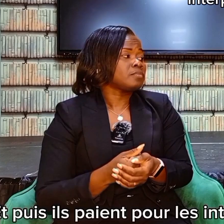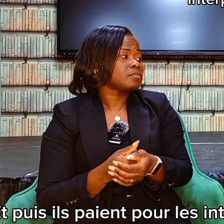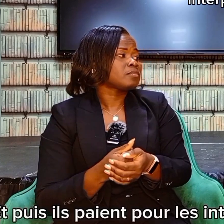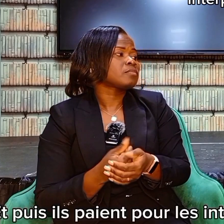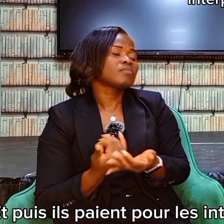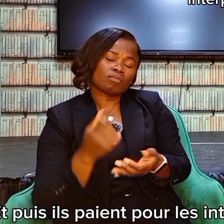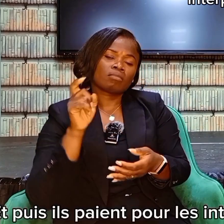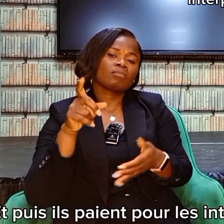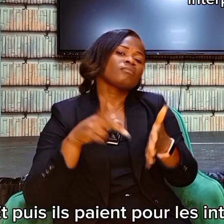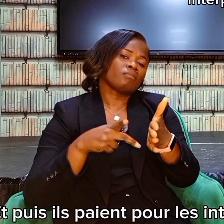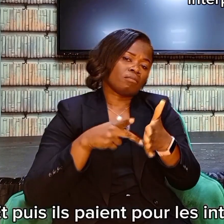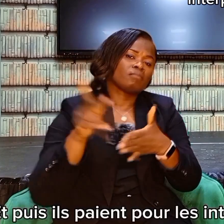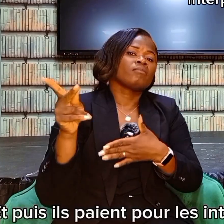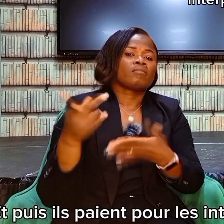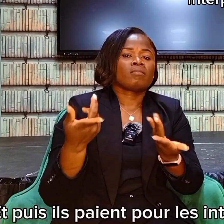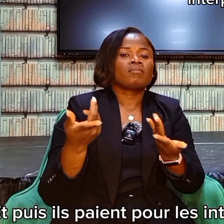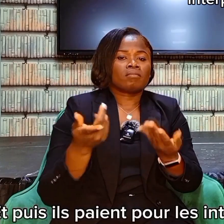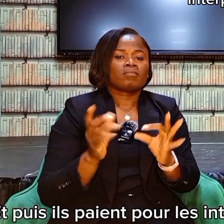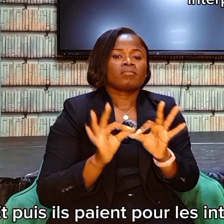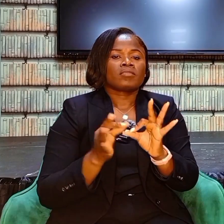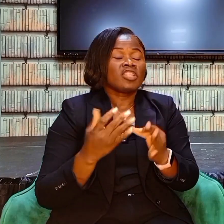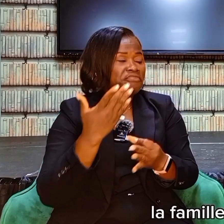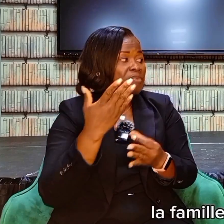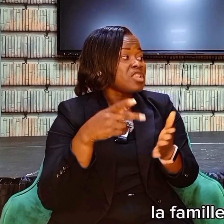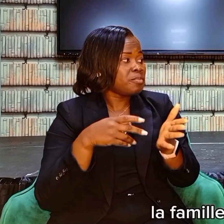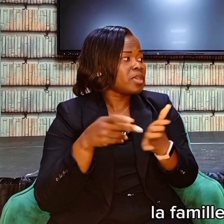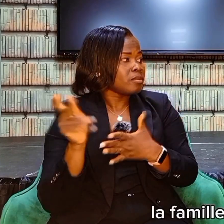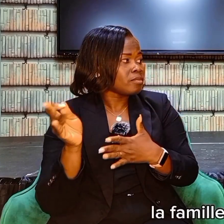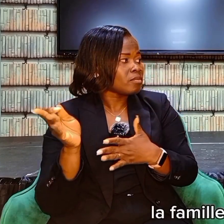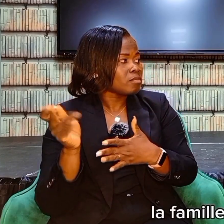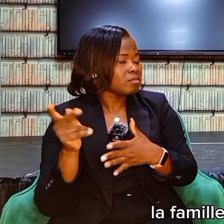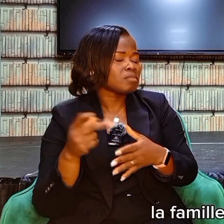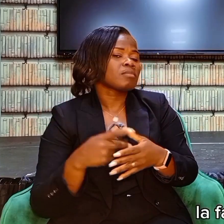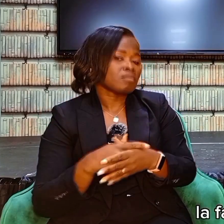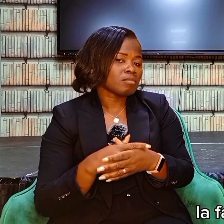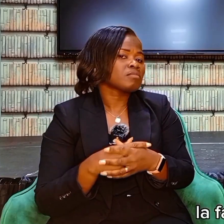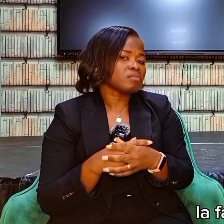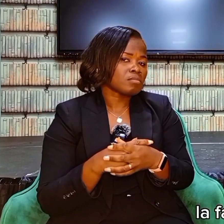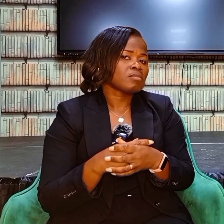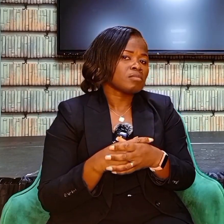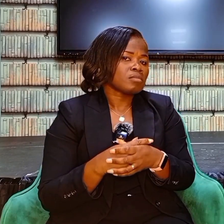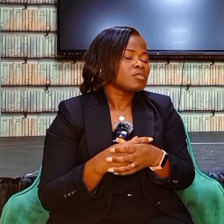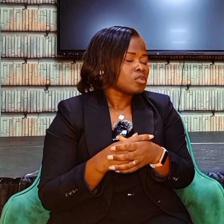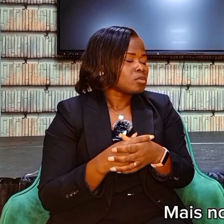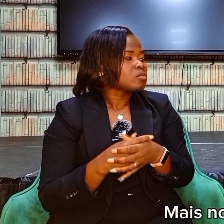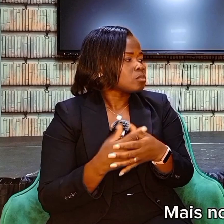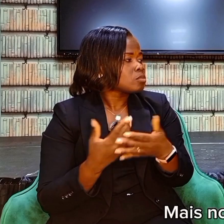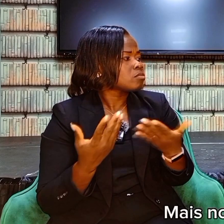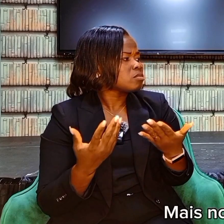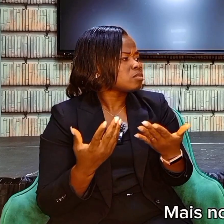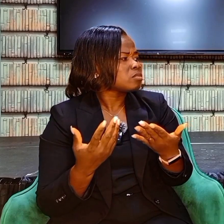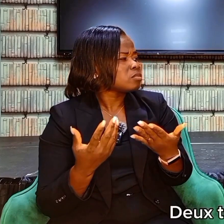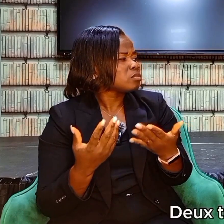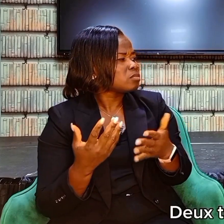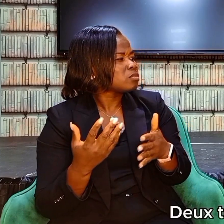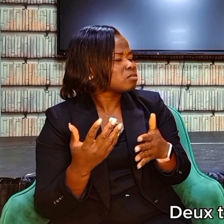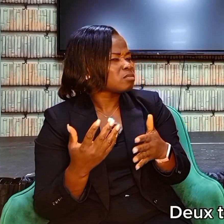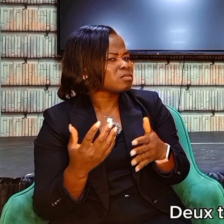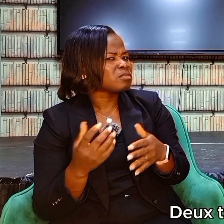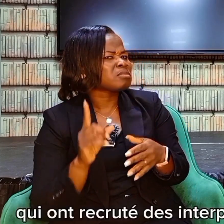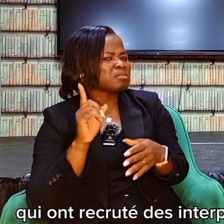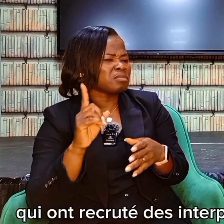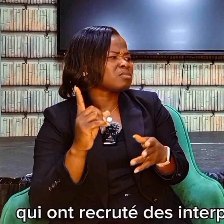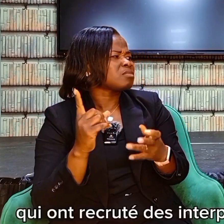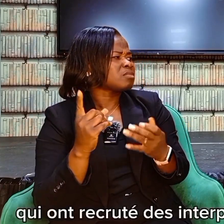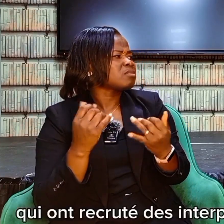and then they pay for the sign language interpreters. The family pay. Yeah, the family. But we have 2